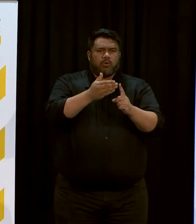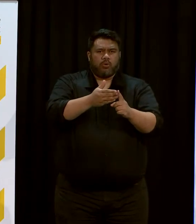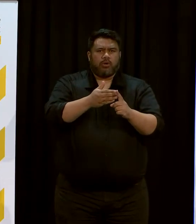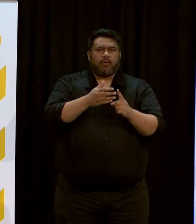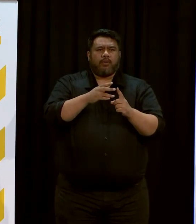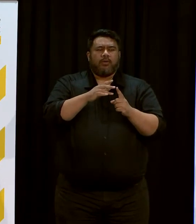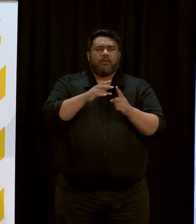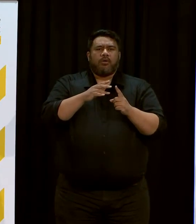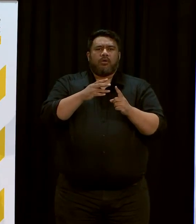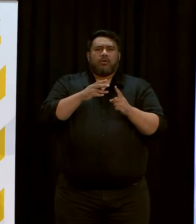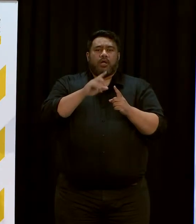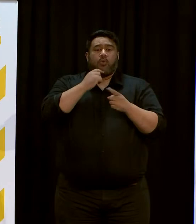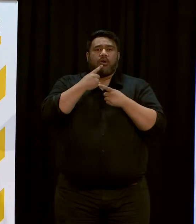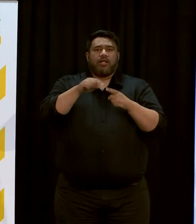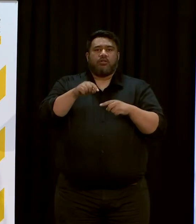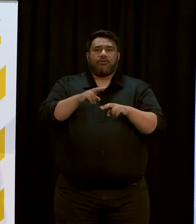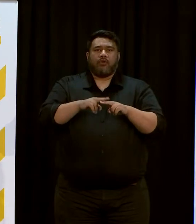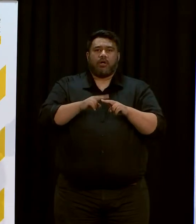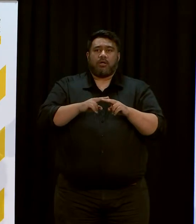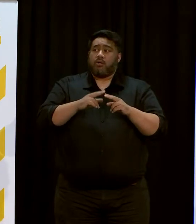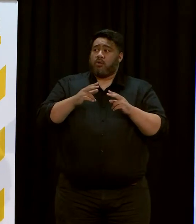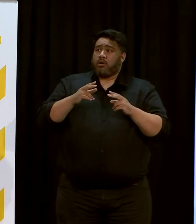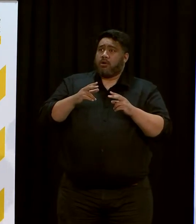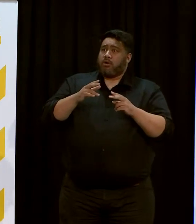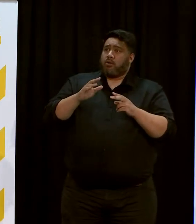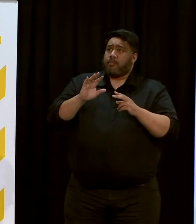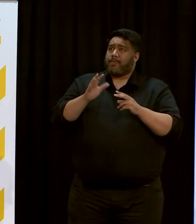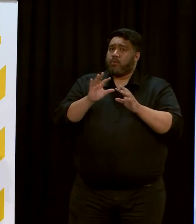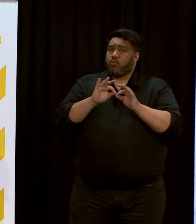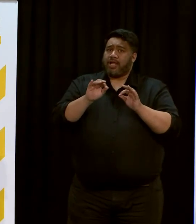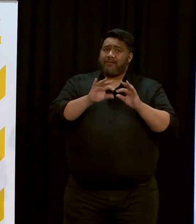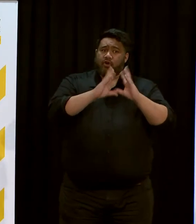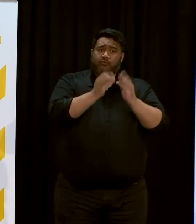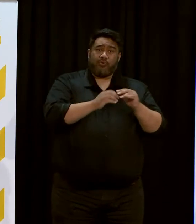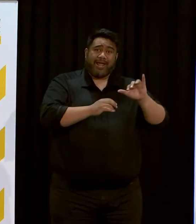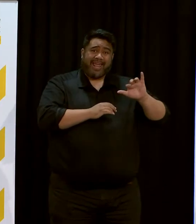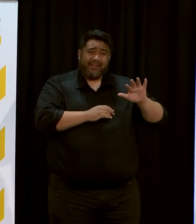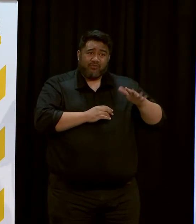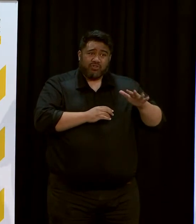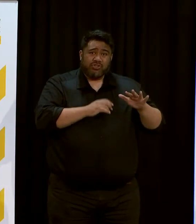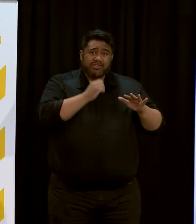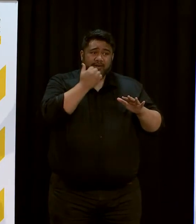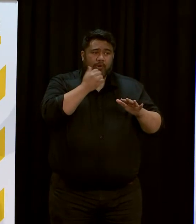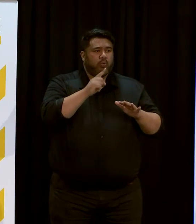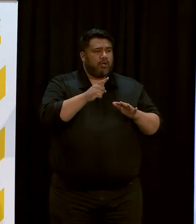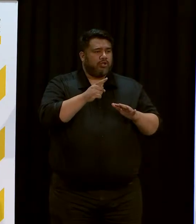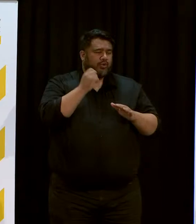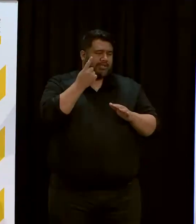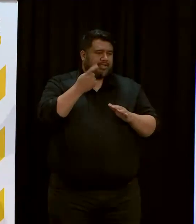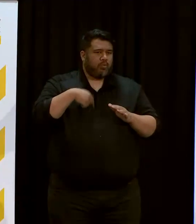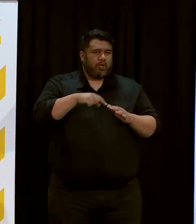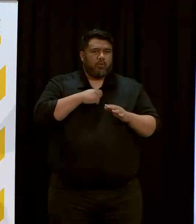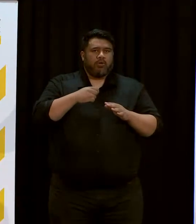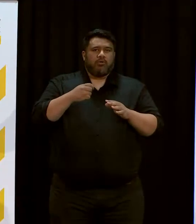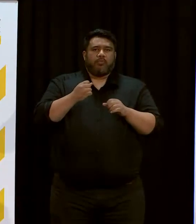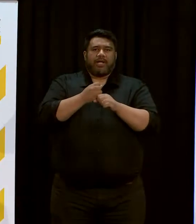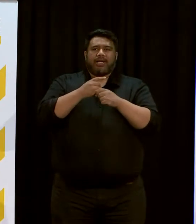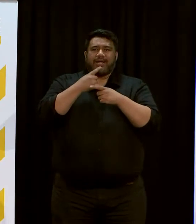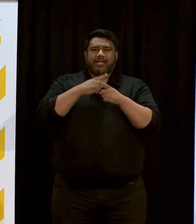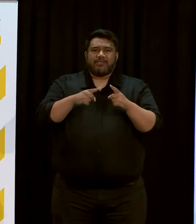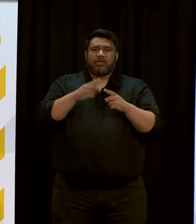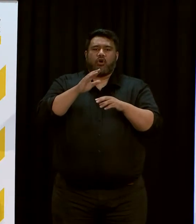to say it's an overall average or by... Because, of course, you will understand that we'll want to make announcements on that at one time on Friday. I thought it was